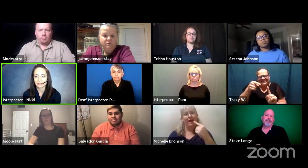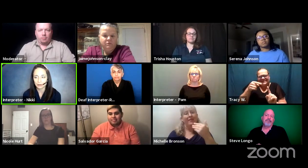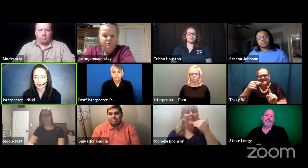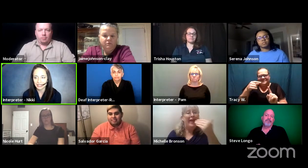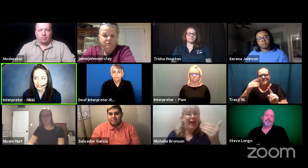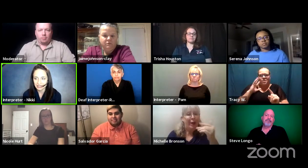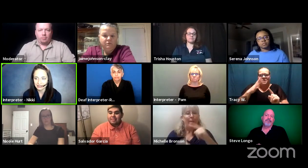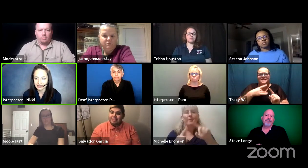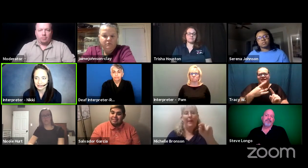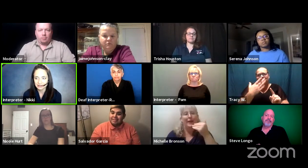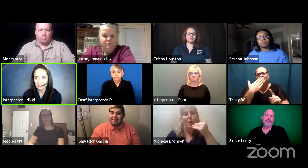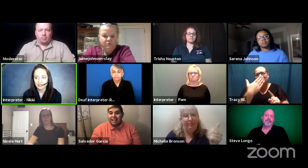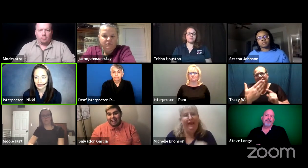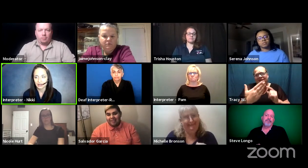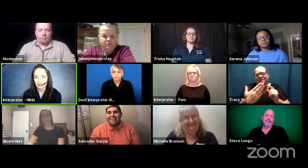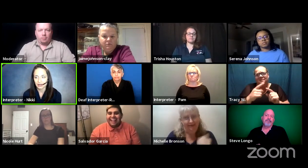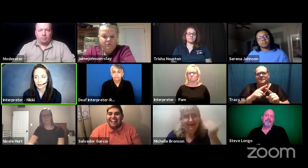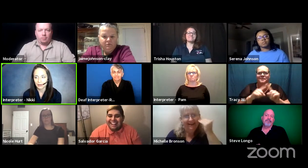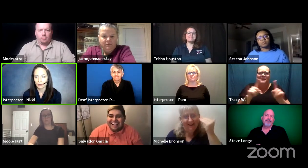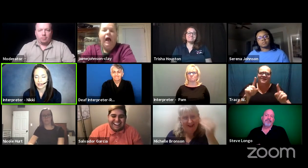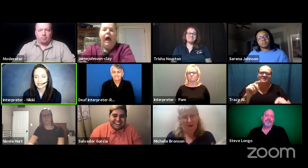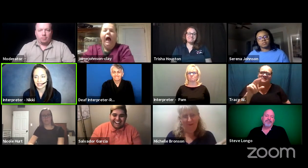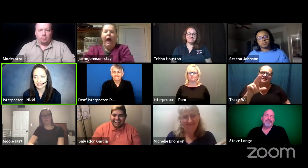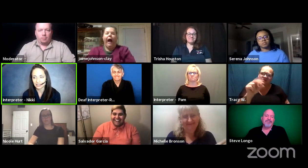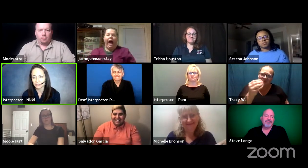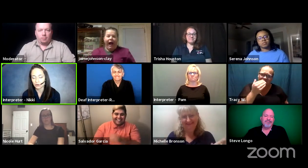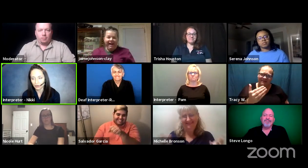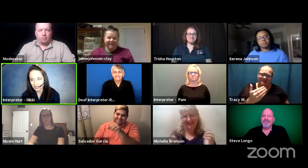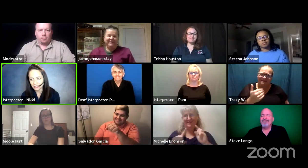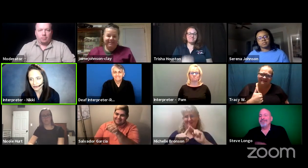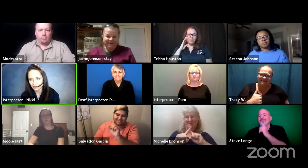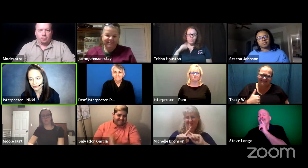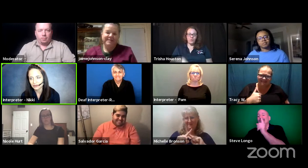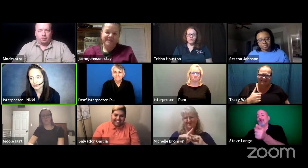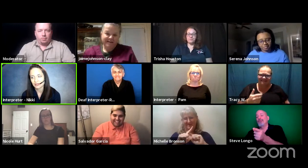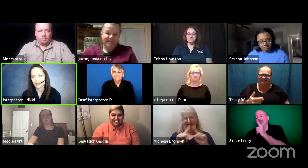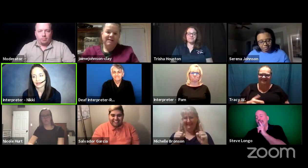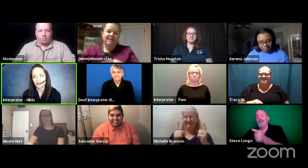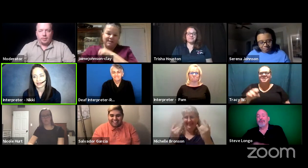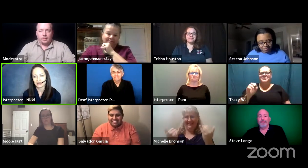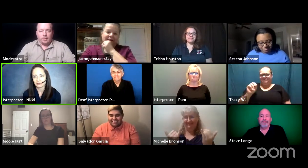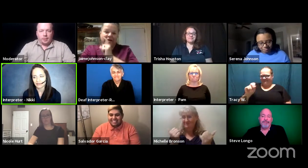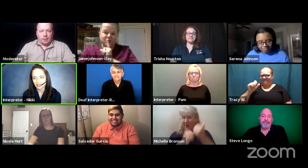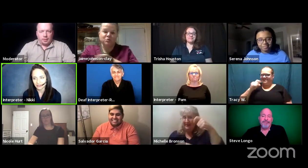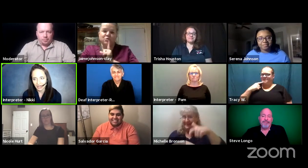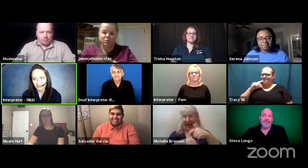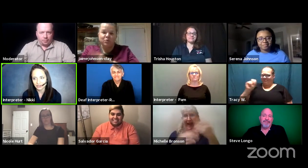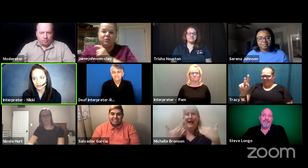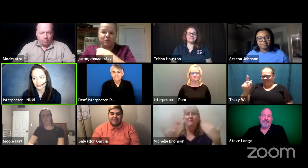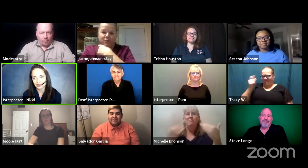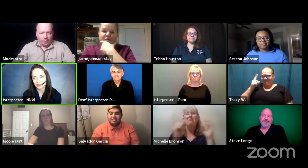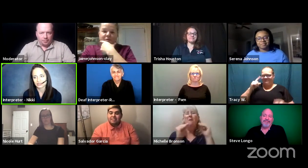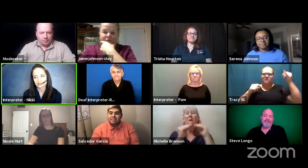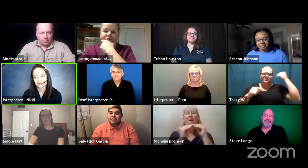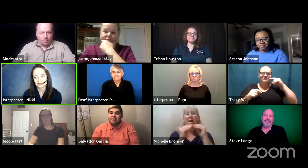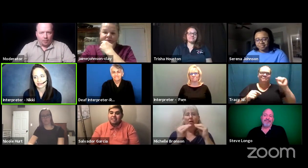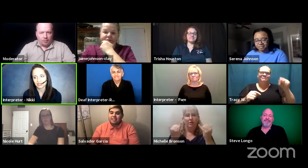number is. I don't want to say thank you, no thank you. If I don't have to, it's just, you